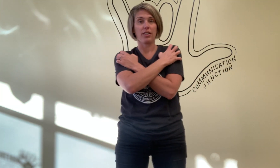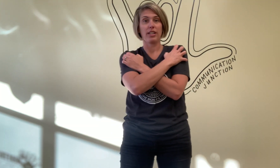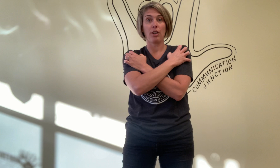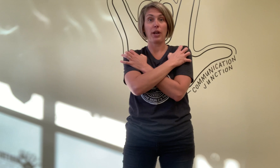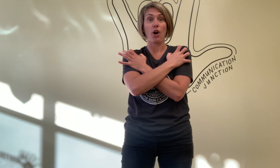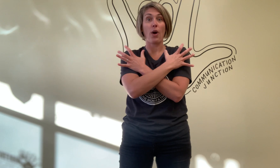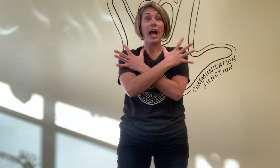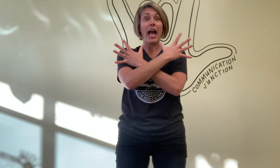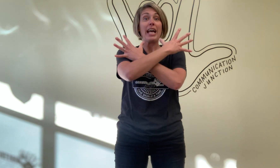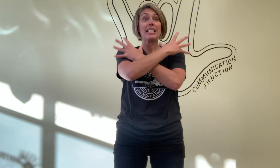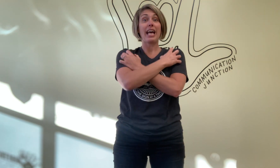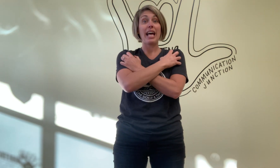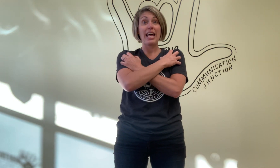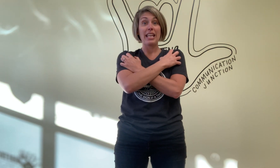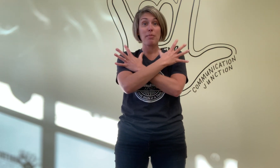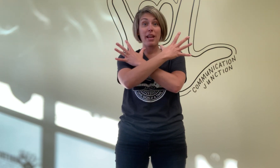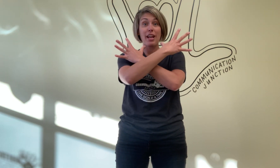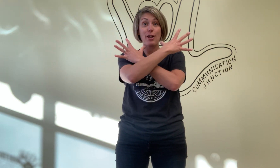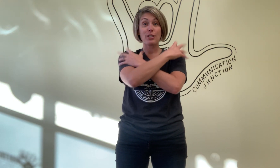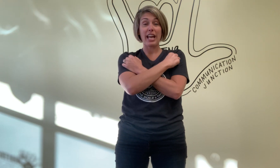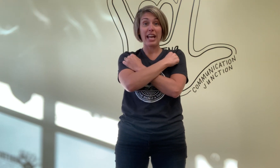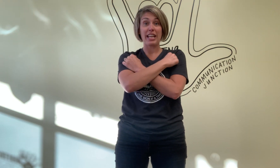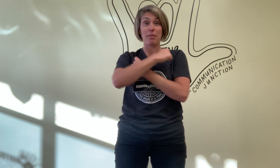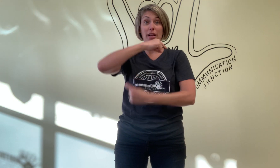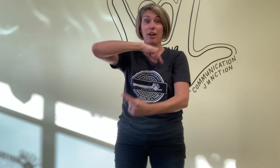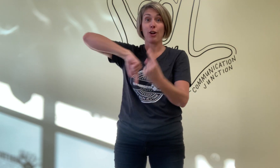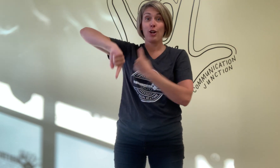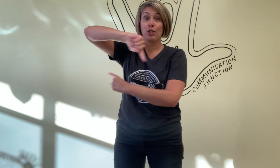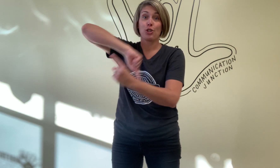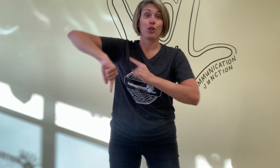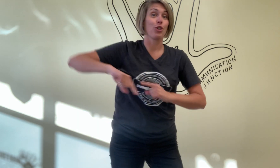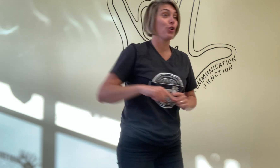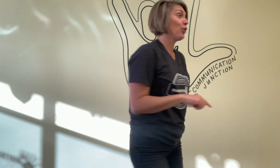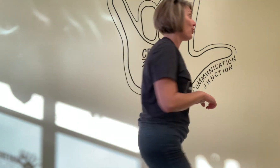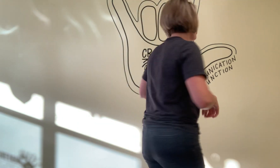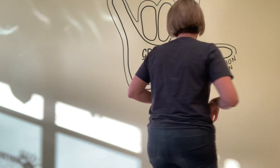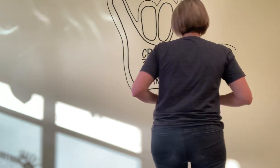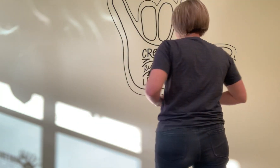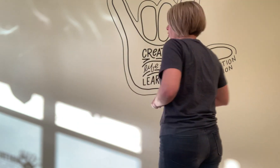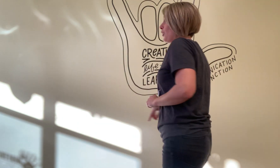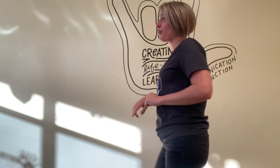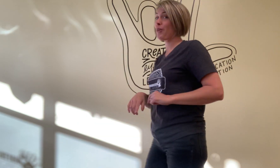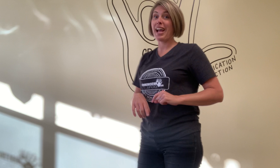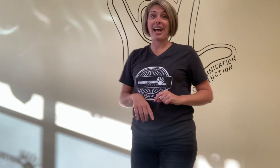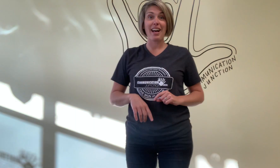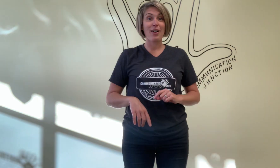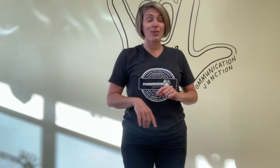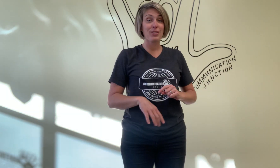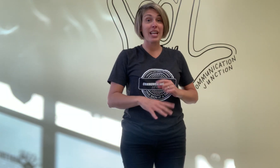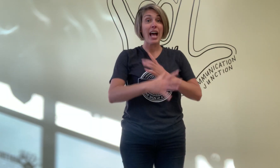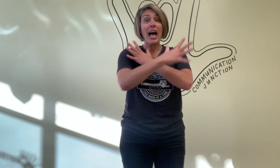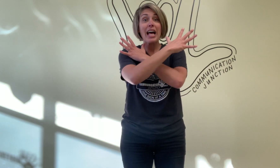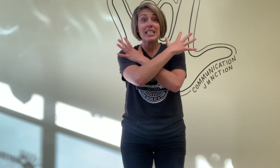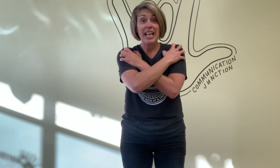Here we go. Teddy bear, turn around.